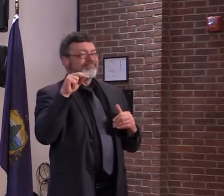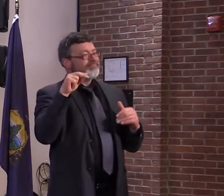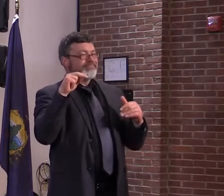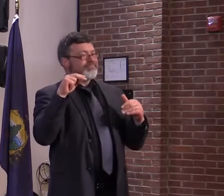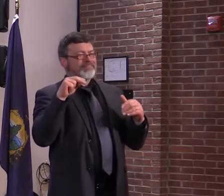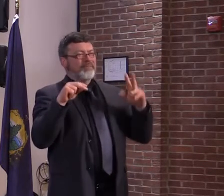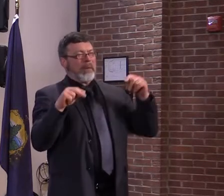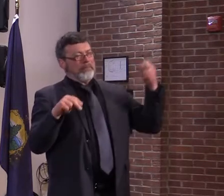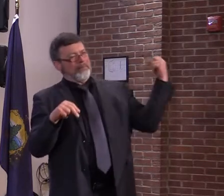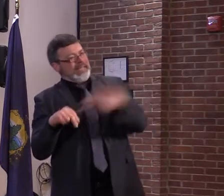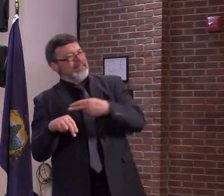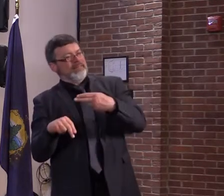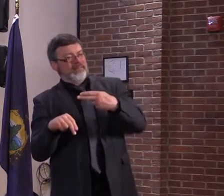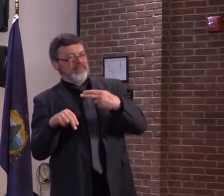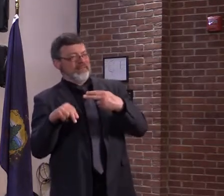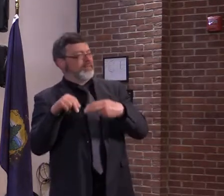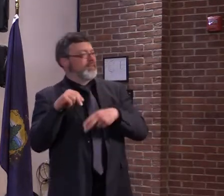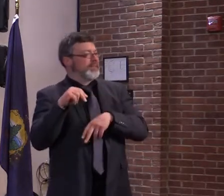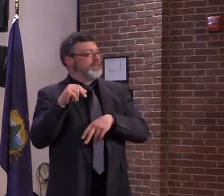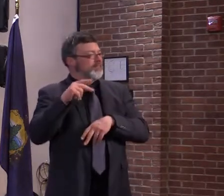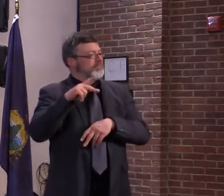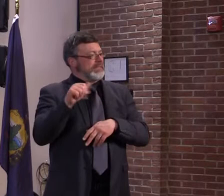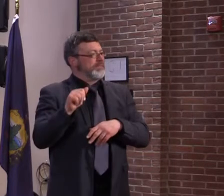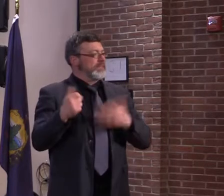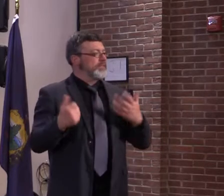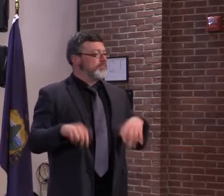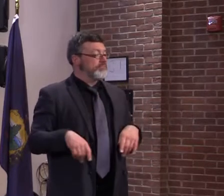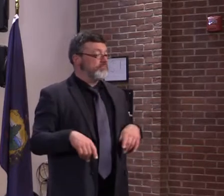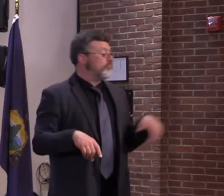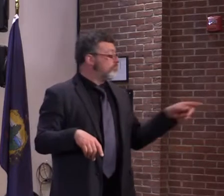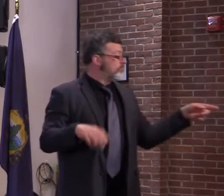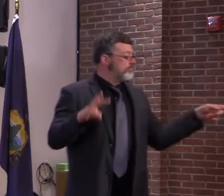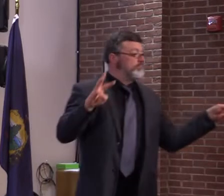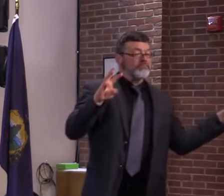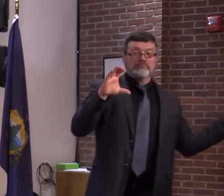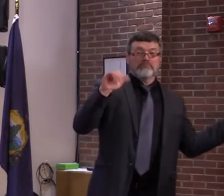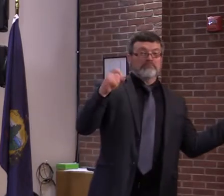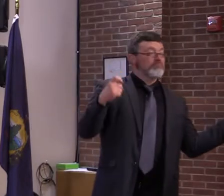specifically. Dr. Levine, to follow up on that, the New